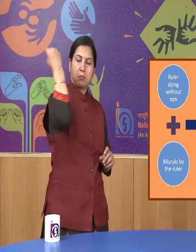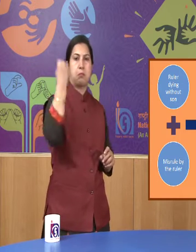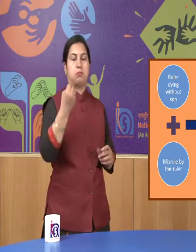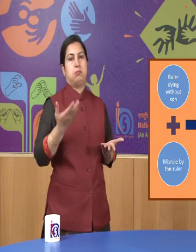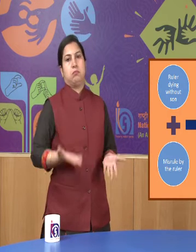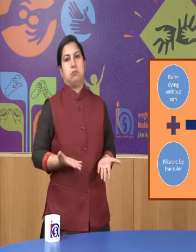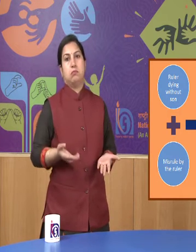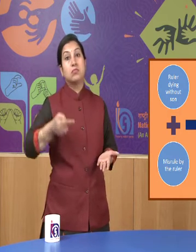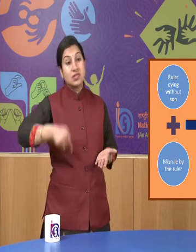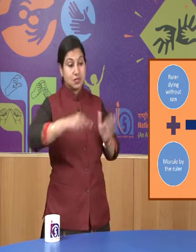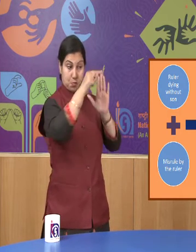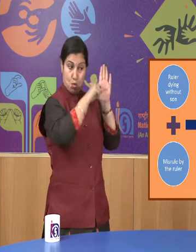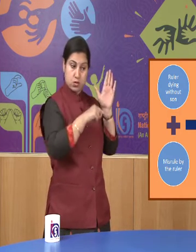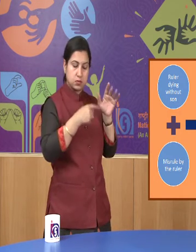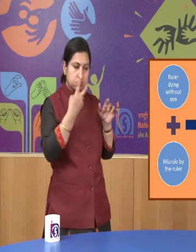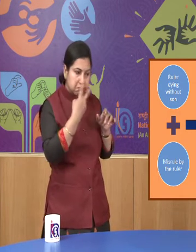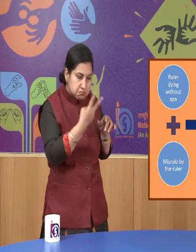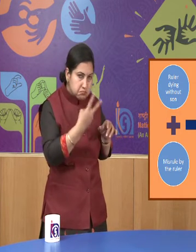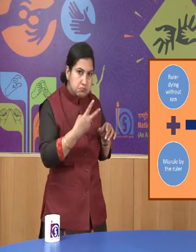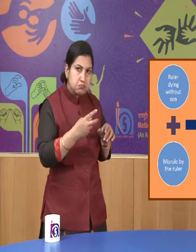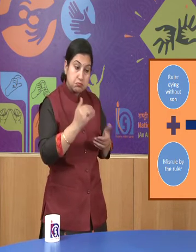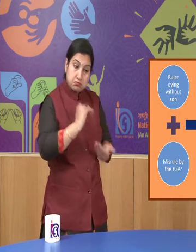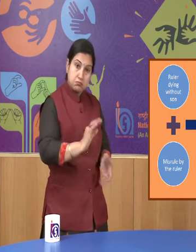due to this policy.